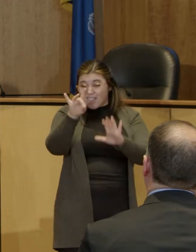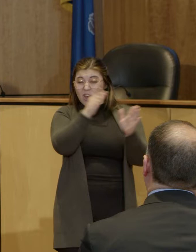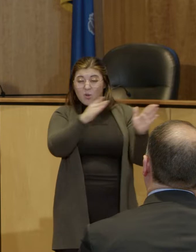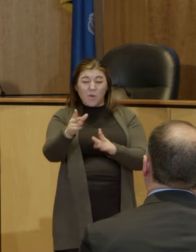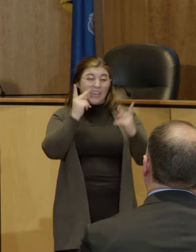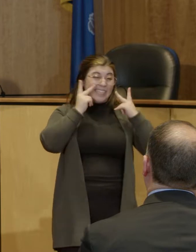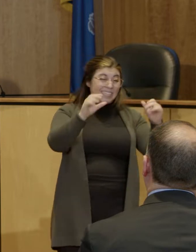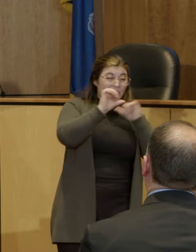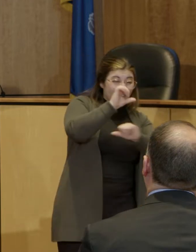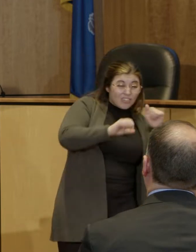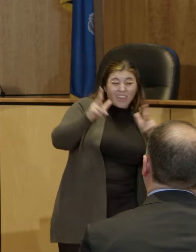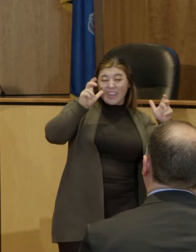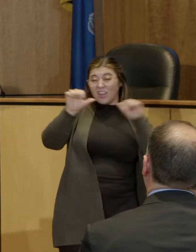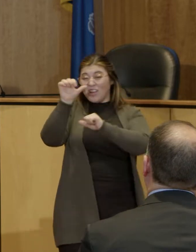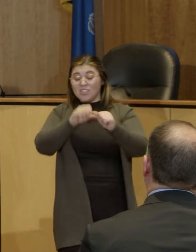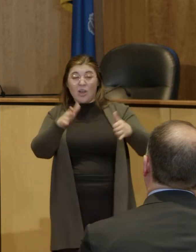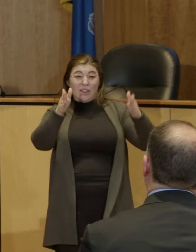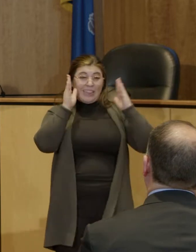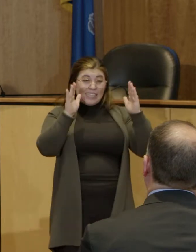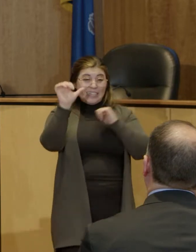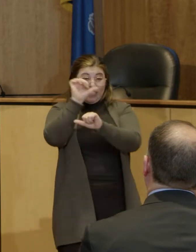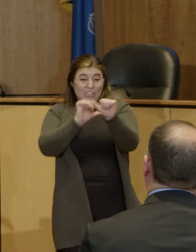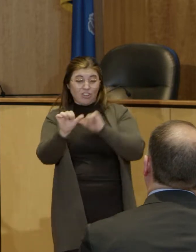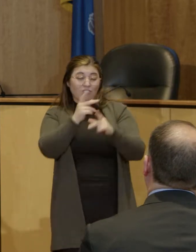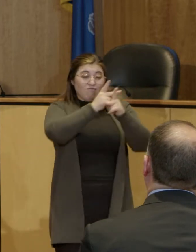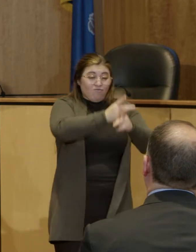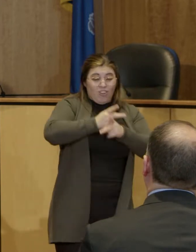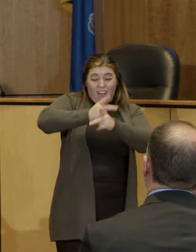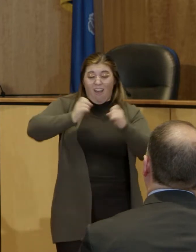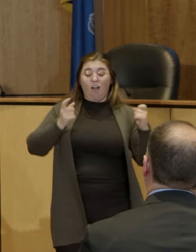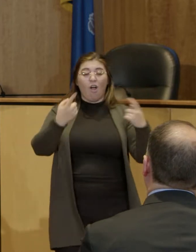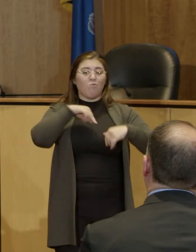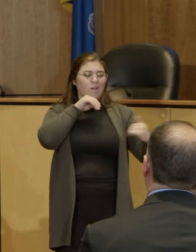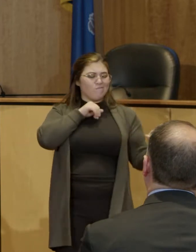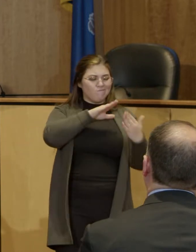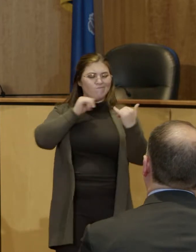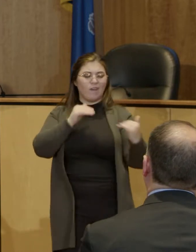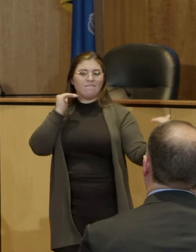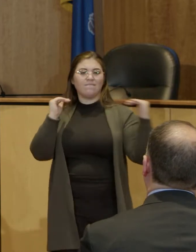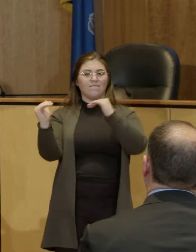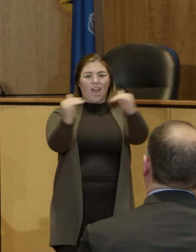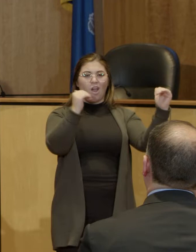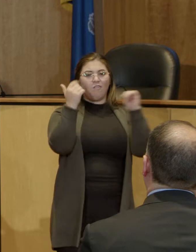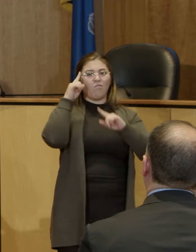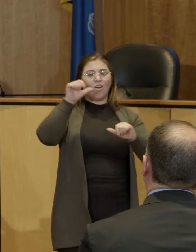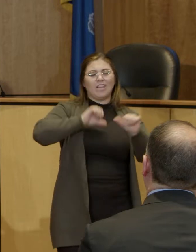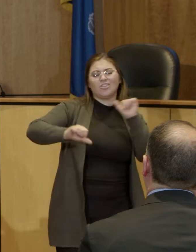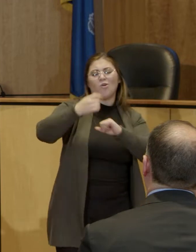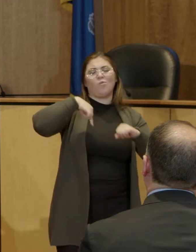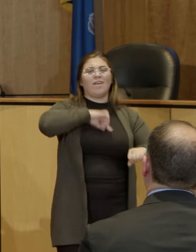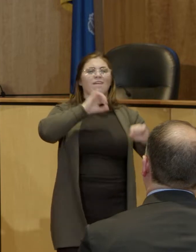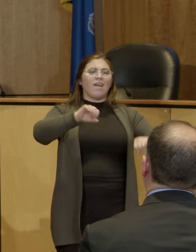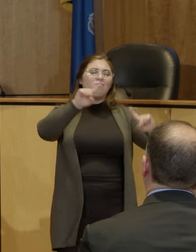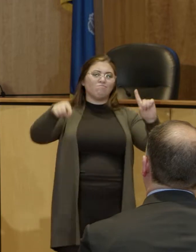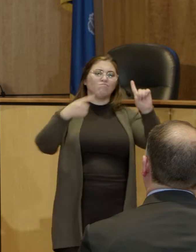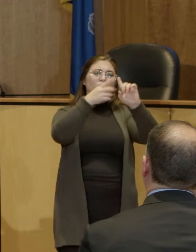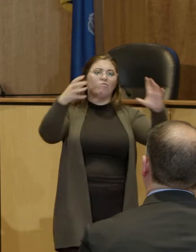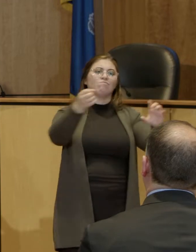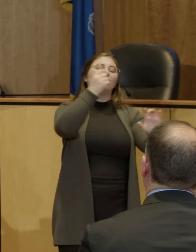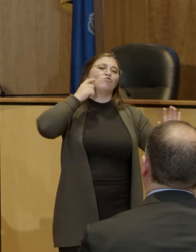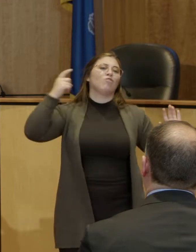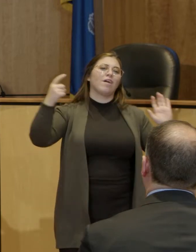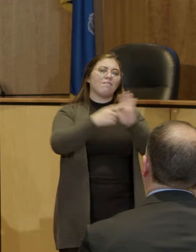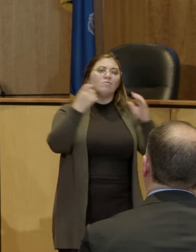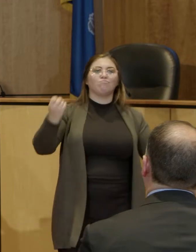hear one another, to listen to one another, to treat those we encounter fairly, we can reach these goals to be recognized,